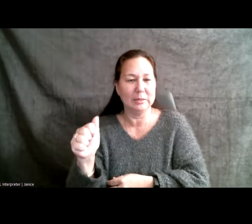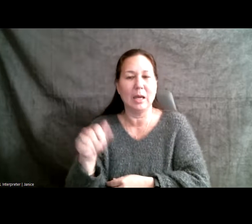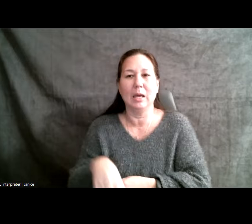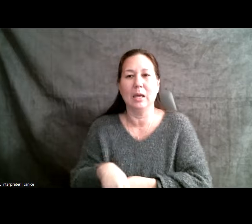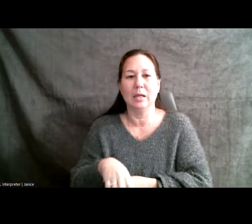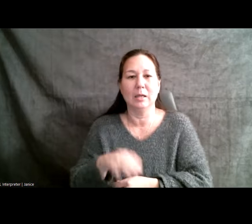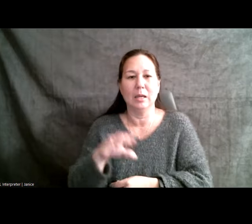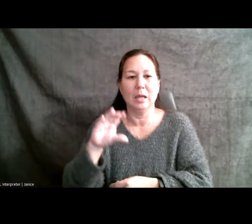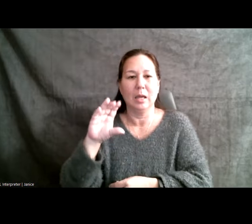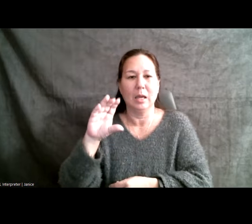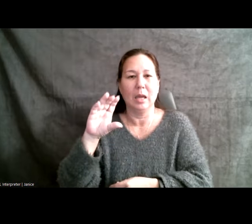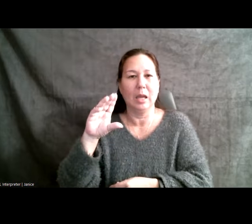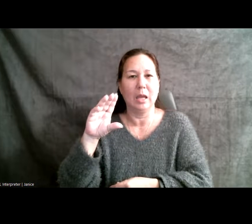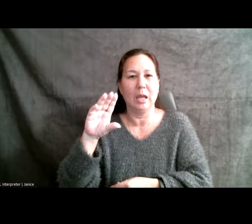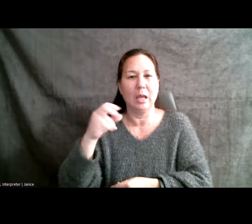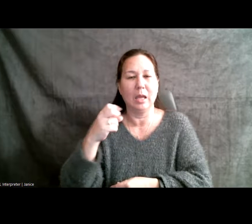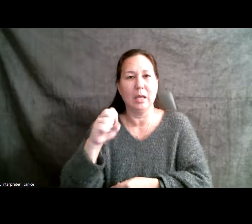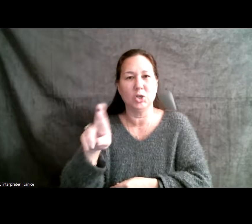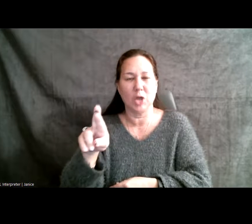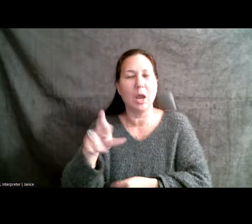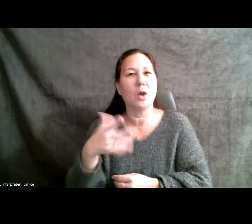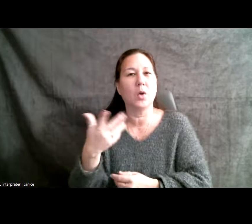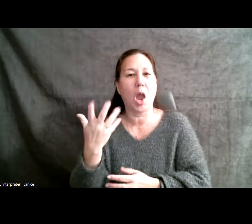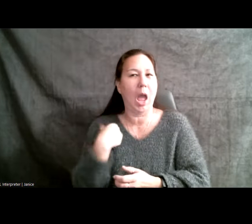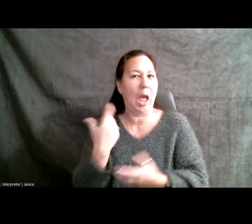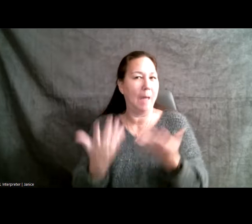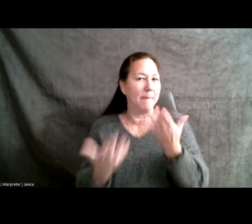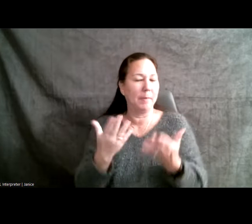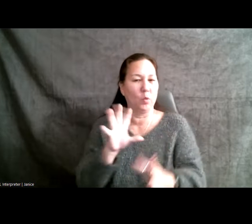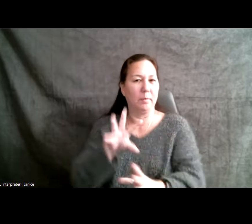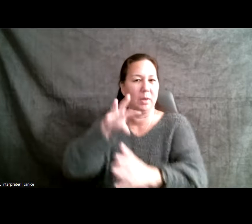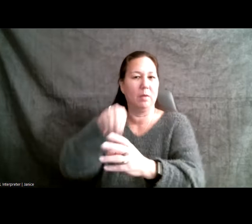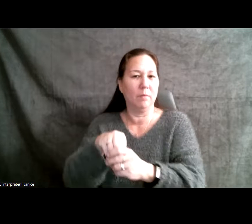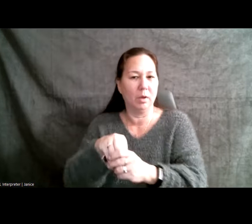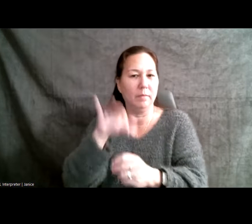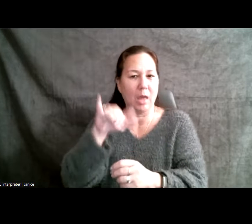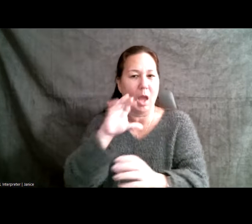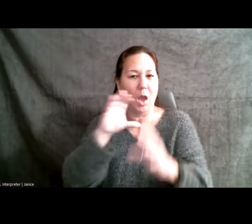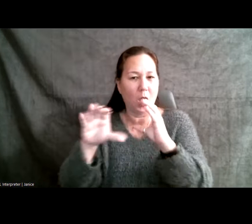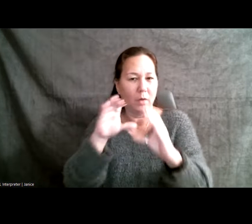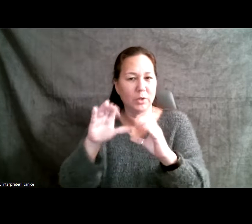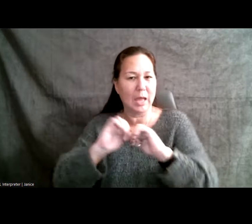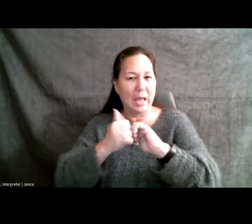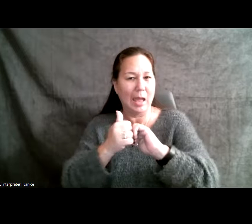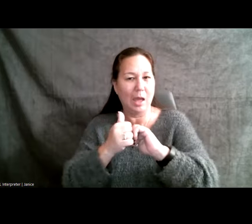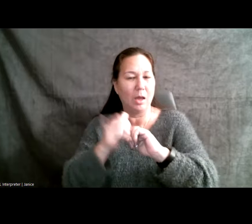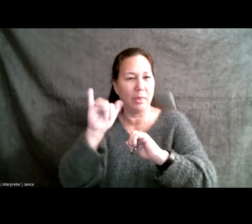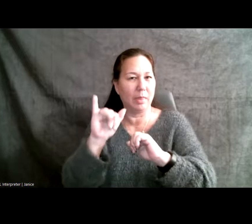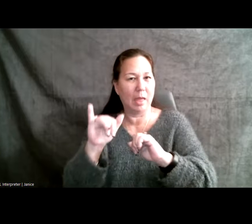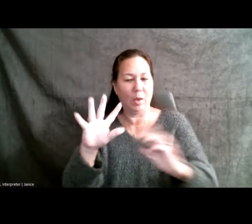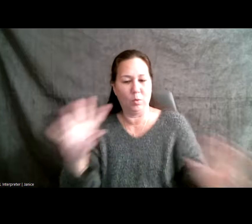I might want to be involved in the conversation of how that comes together,